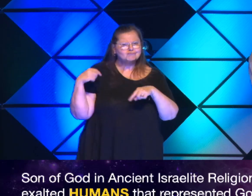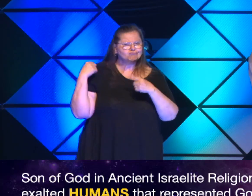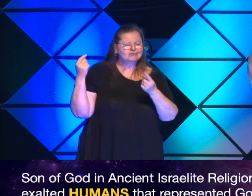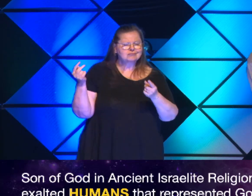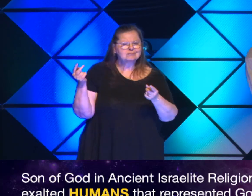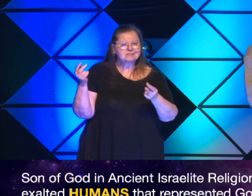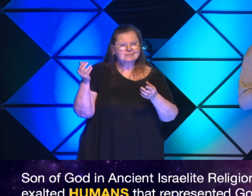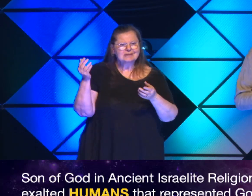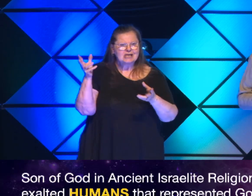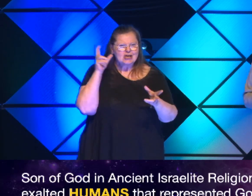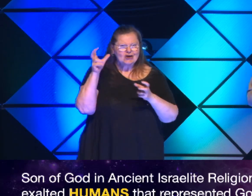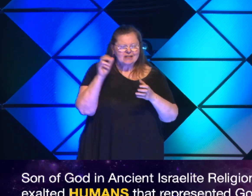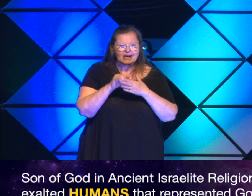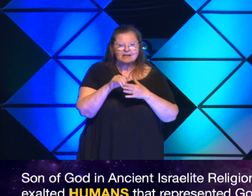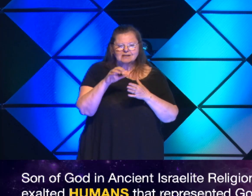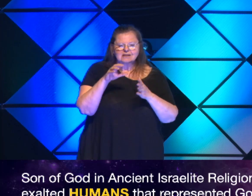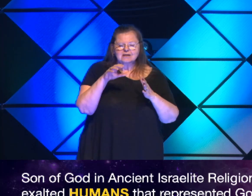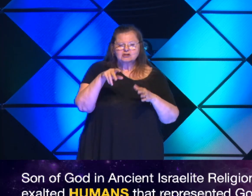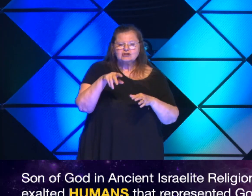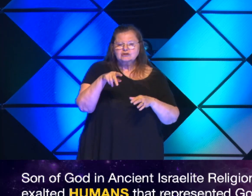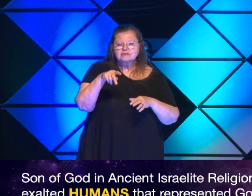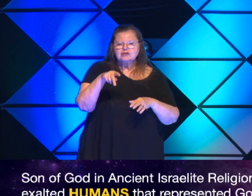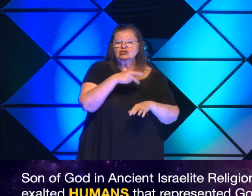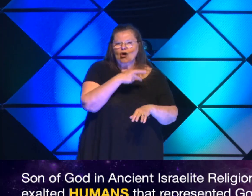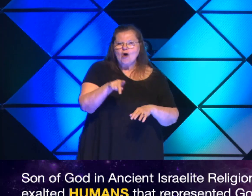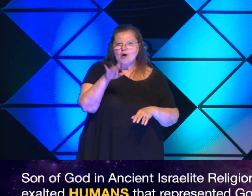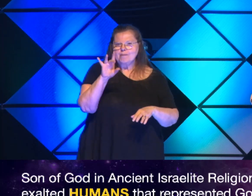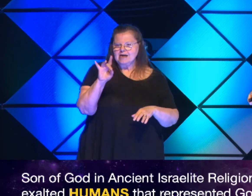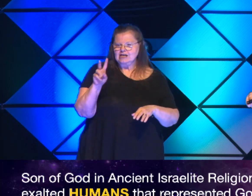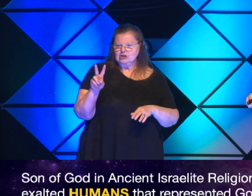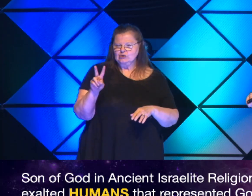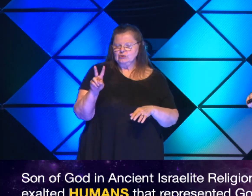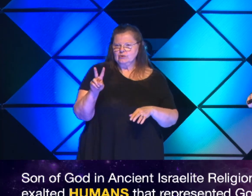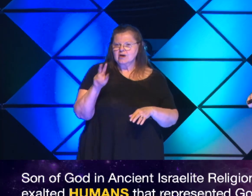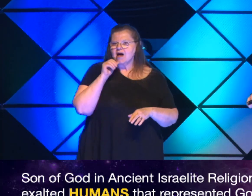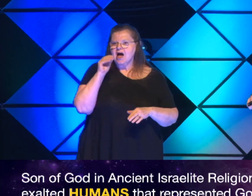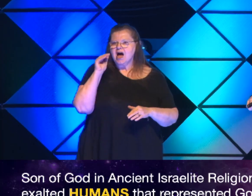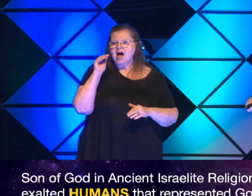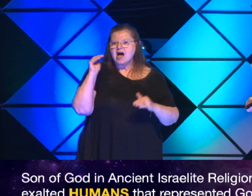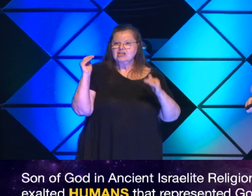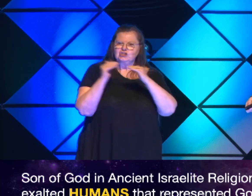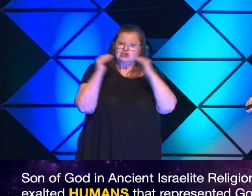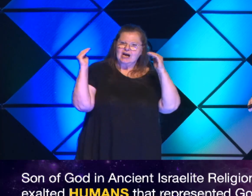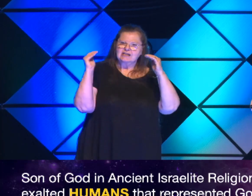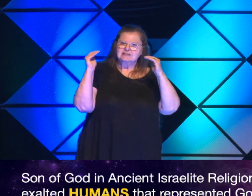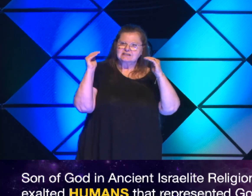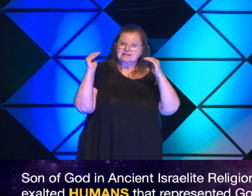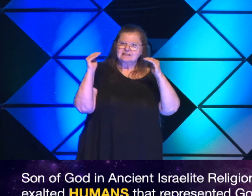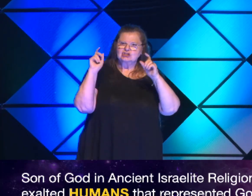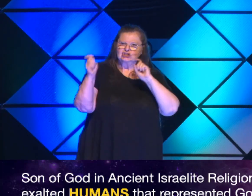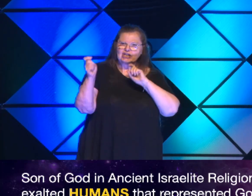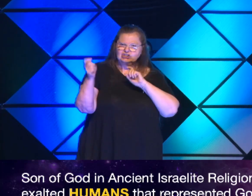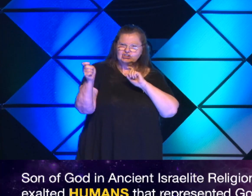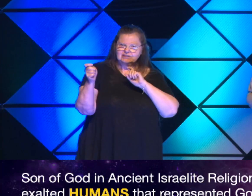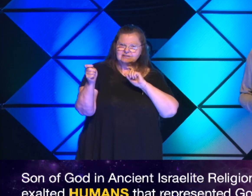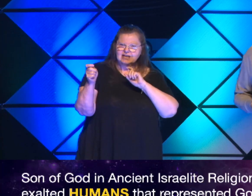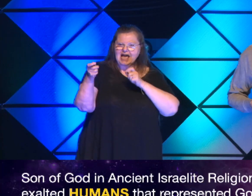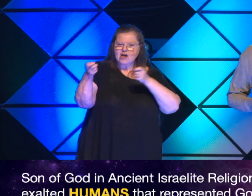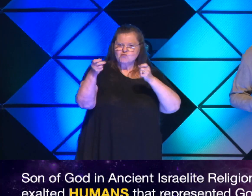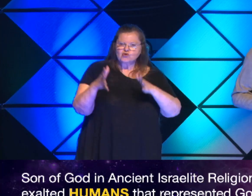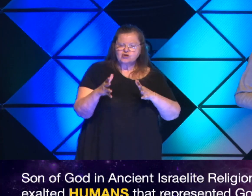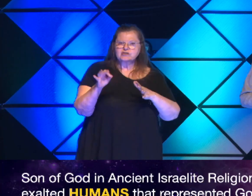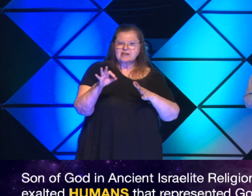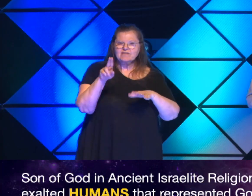scriptures in the Hebrew Bible, Psalm 82 is a psalm about unjust judges and rulers in the nation. And in this